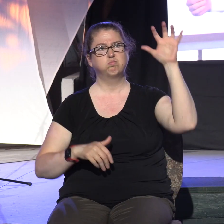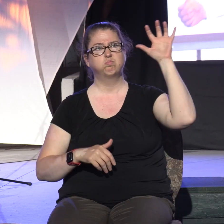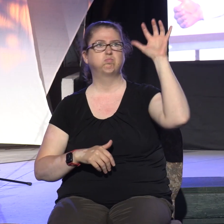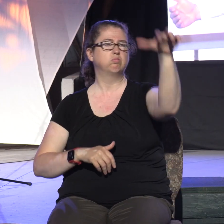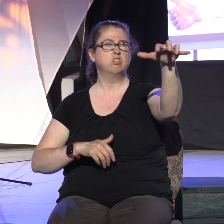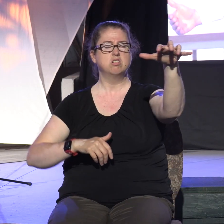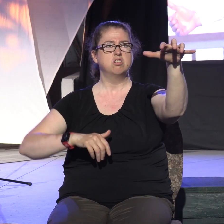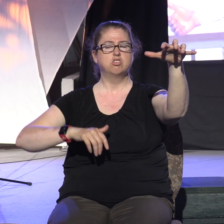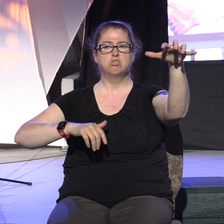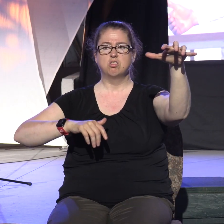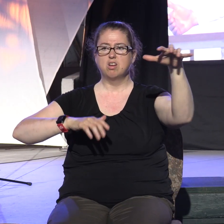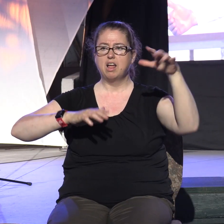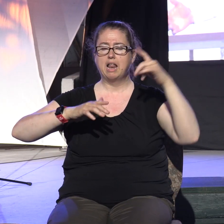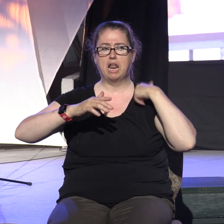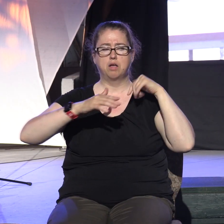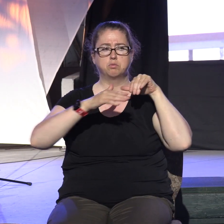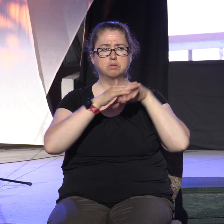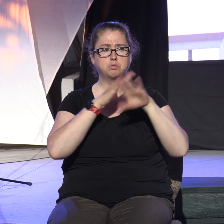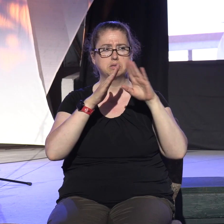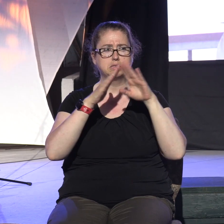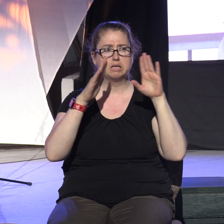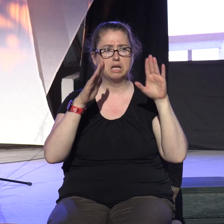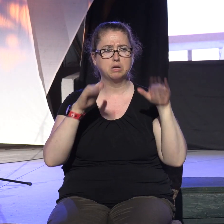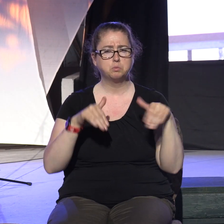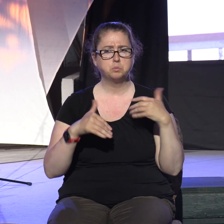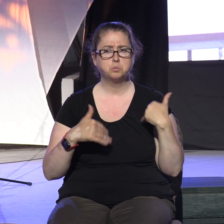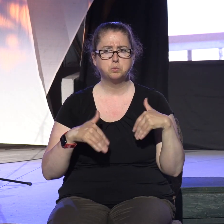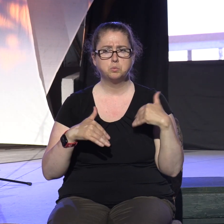house. He also had this large waterfall.